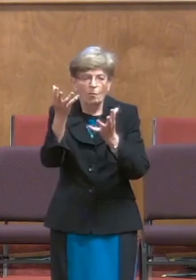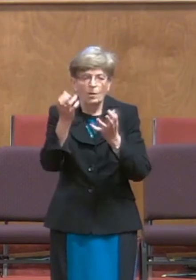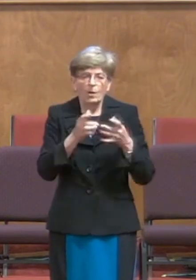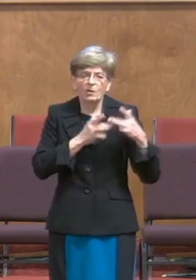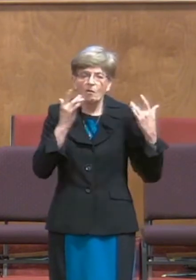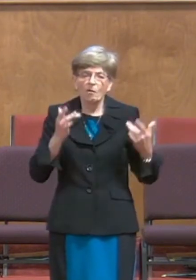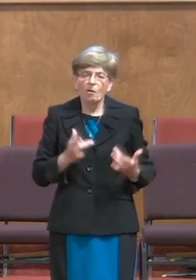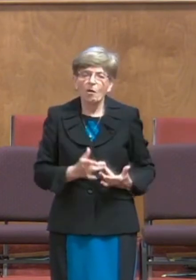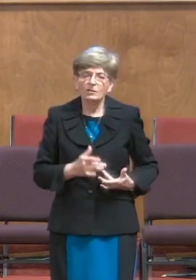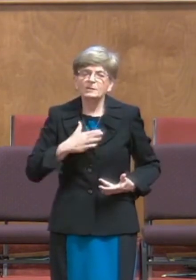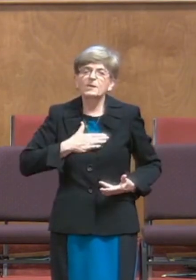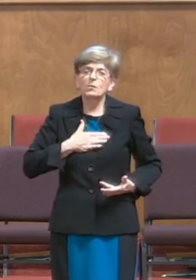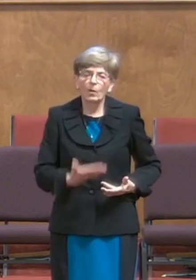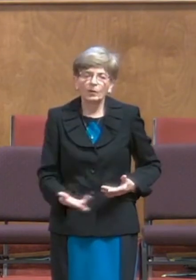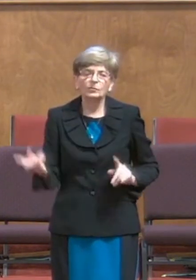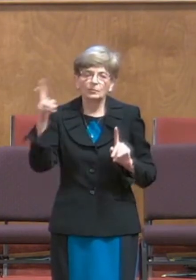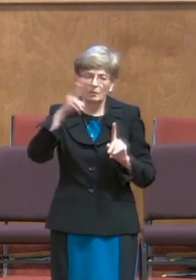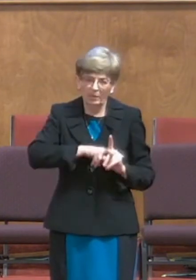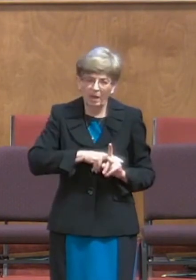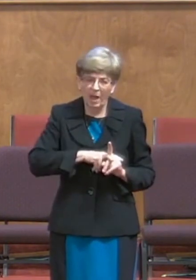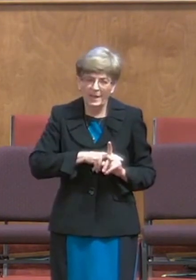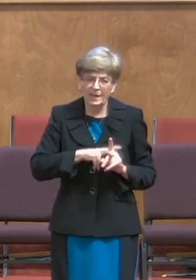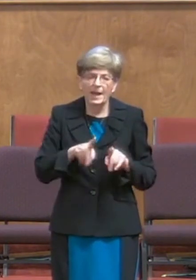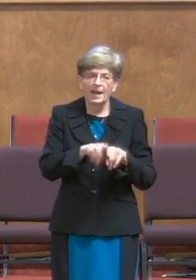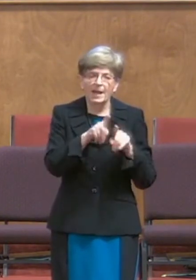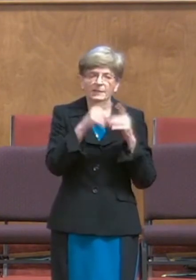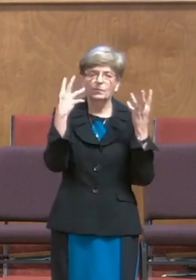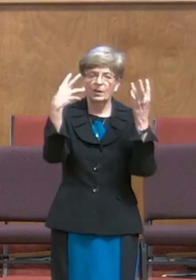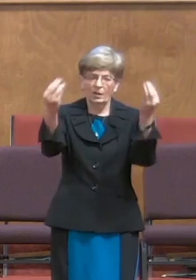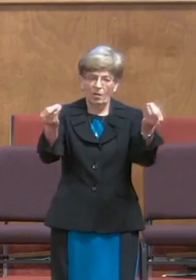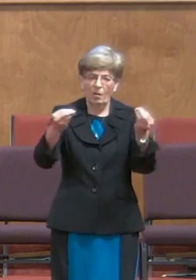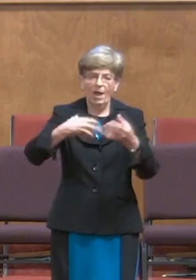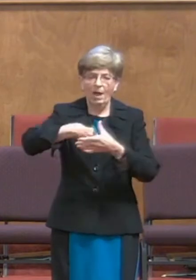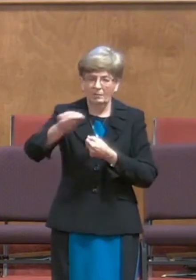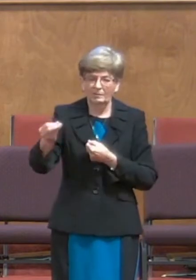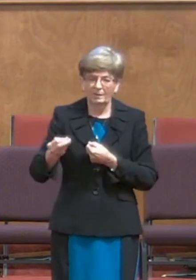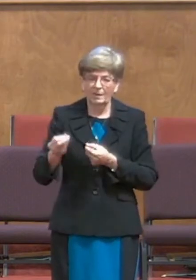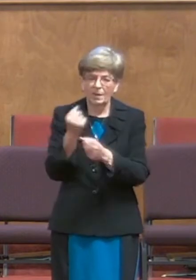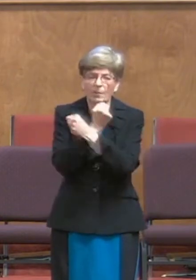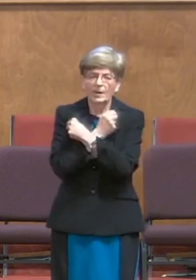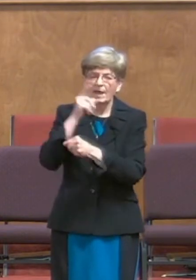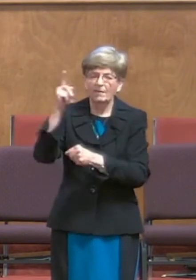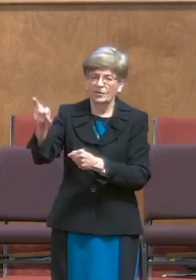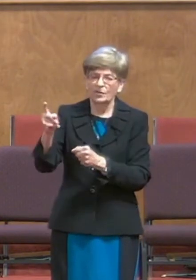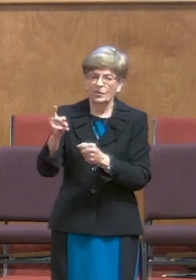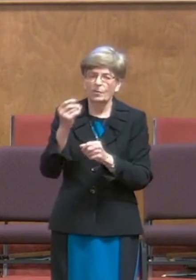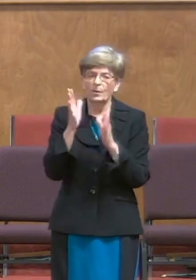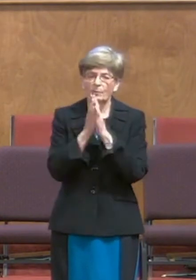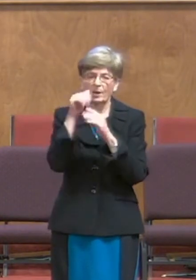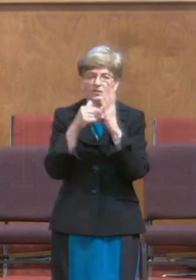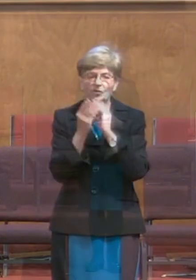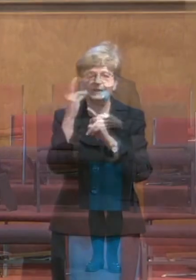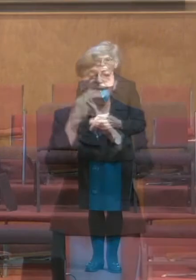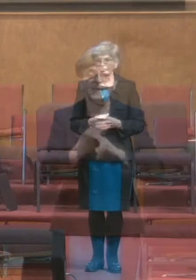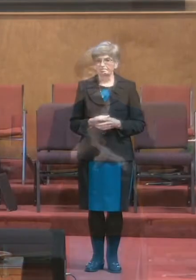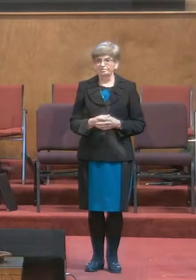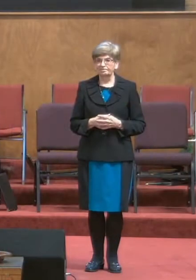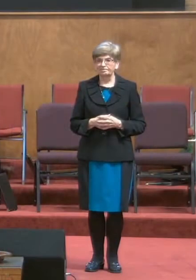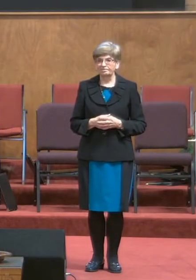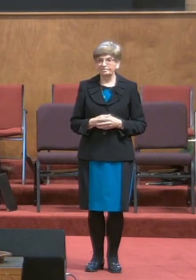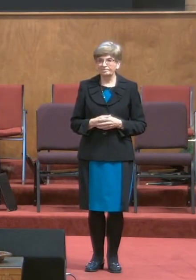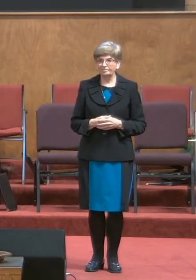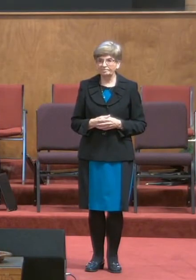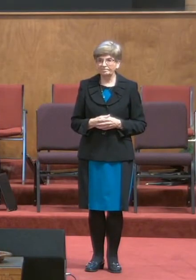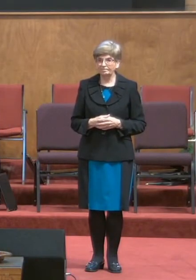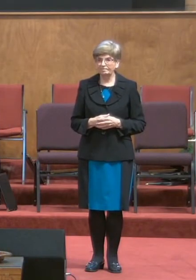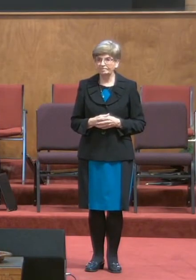apply it to our lives as we go forth from this place. We love you and we pray these things in Jesus' name. And everyone said, you